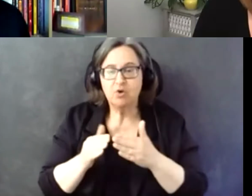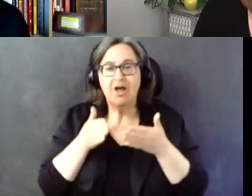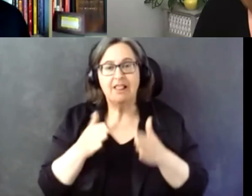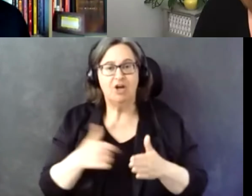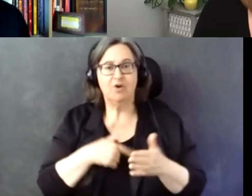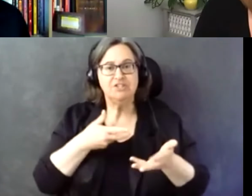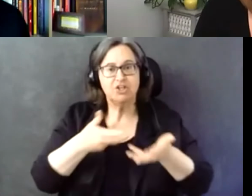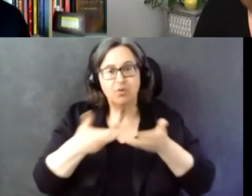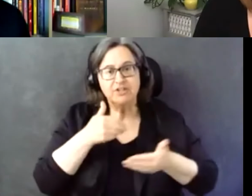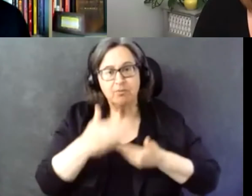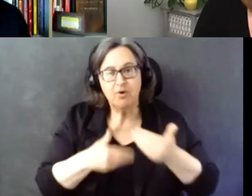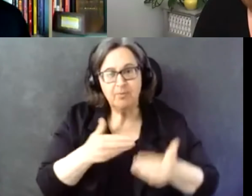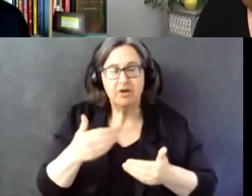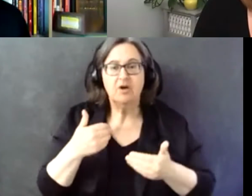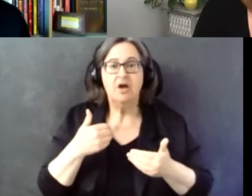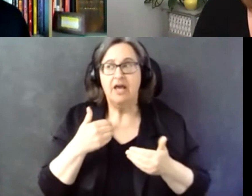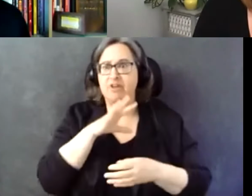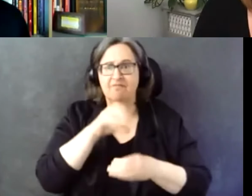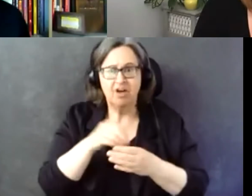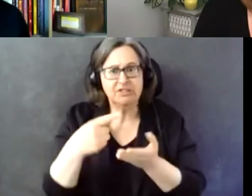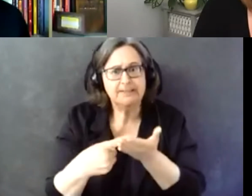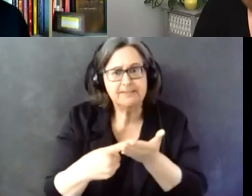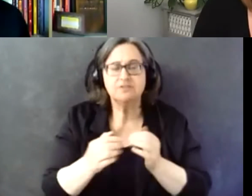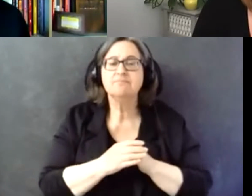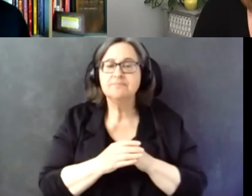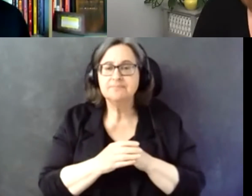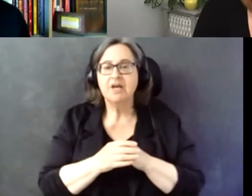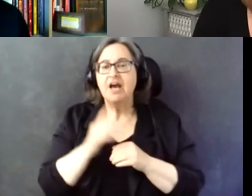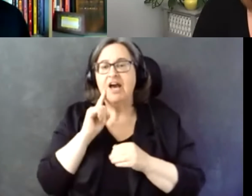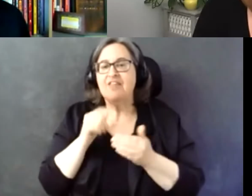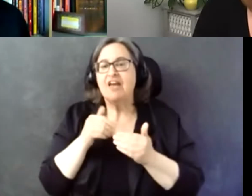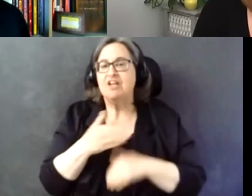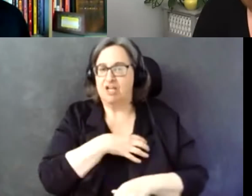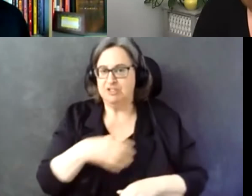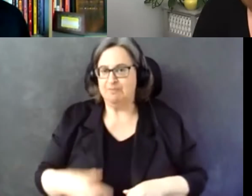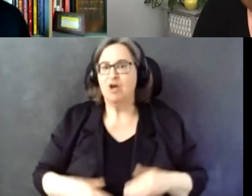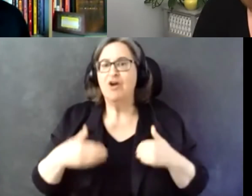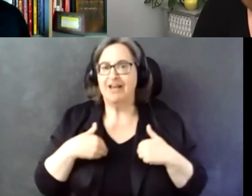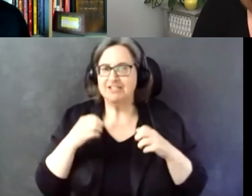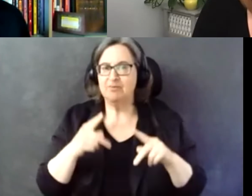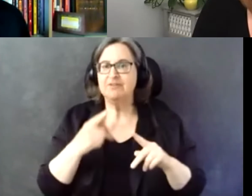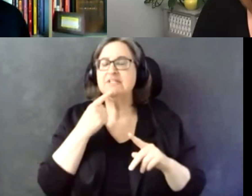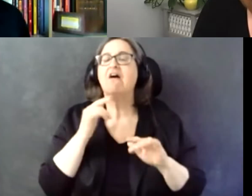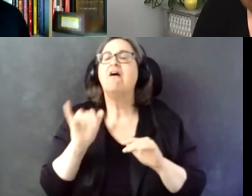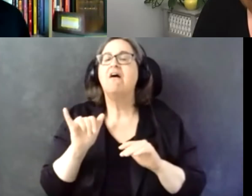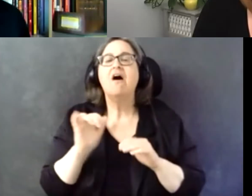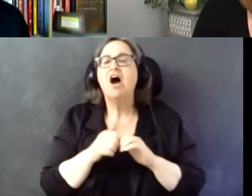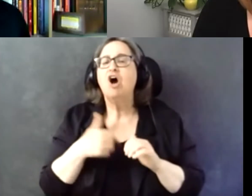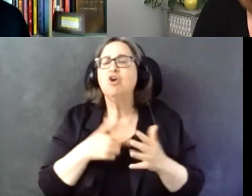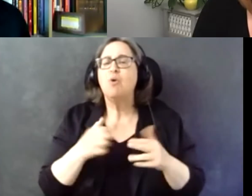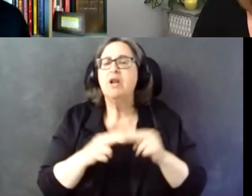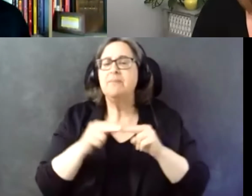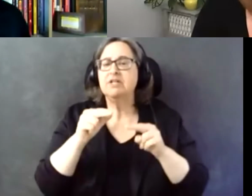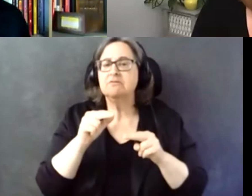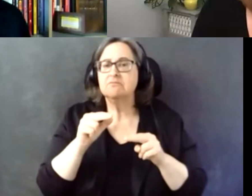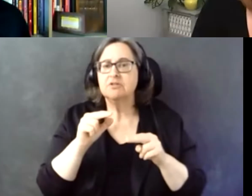us to engage in the process and have the seat at the table and you know and so i think this next mayor does have that opportunity to say you know how do i want to build this